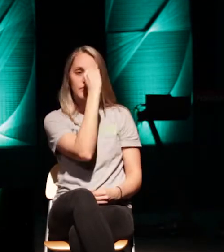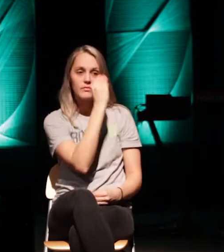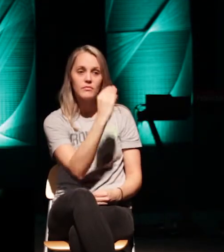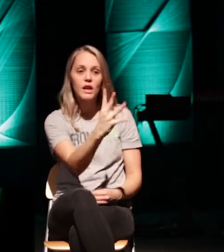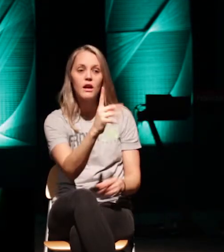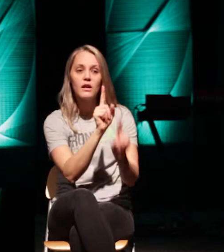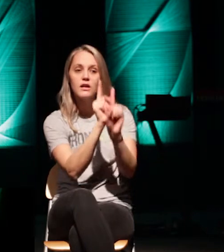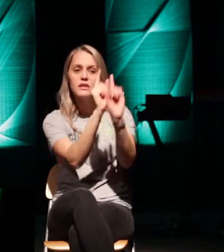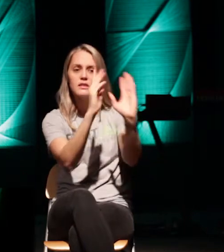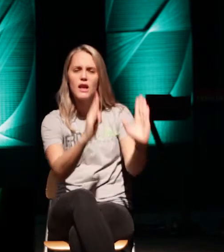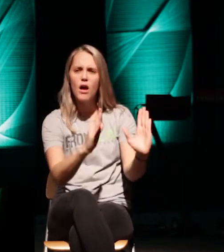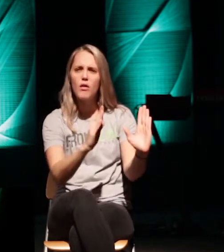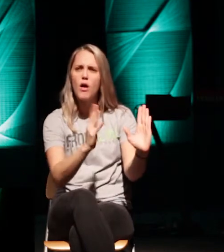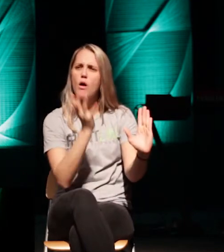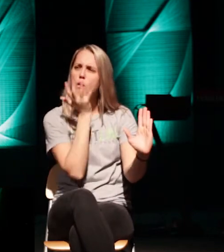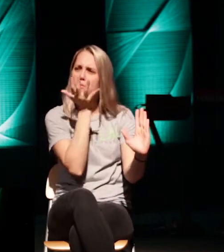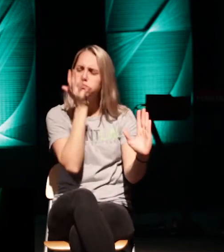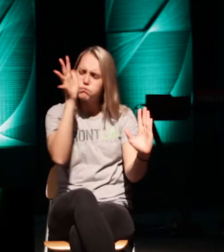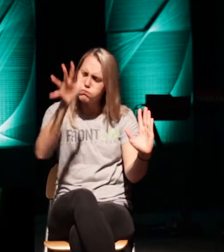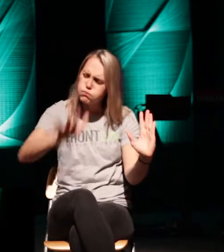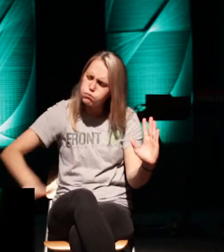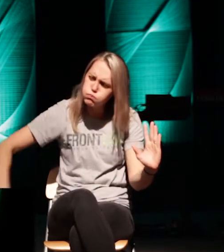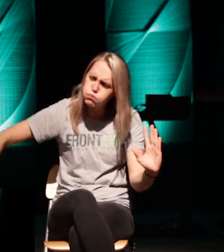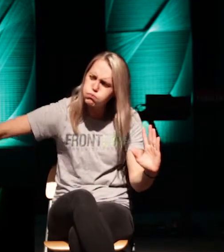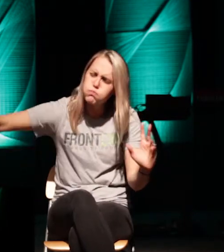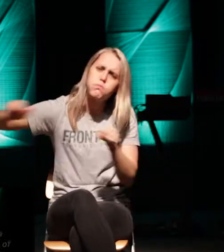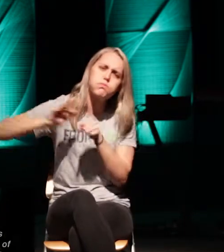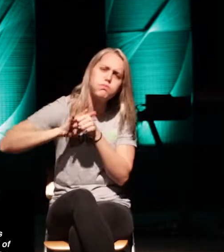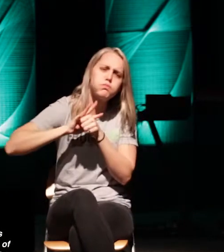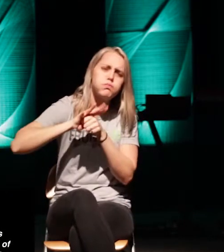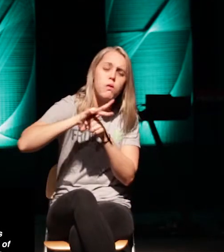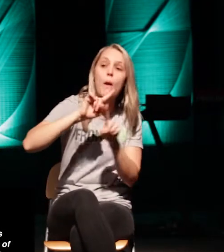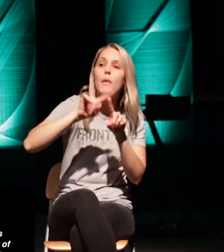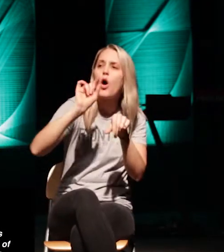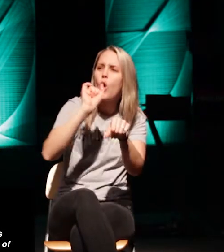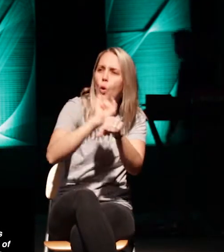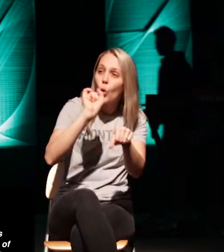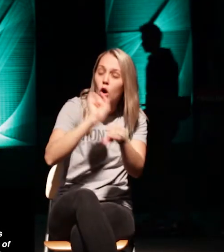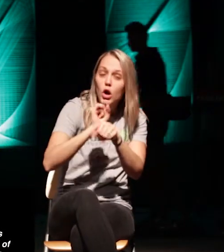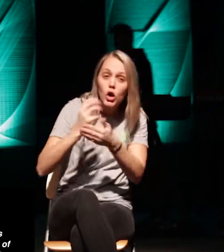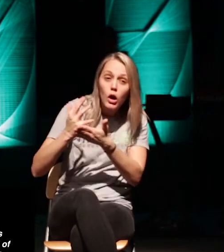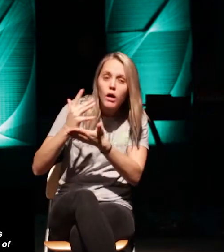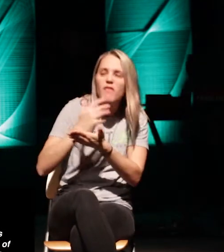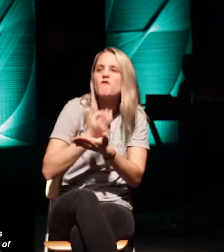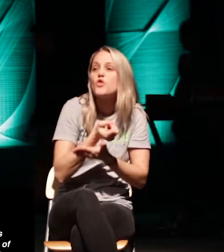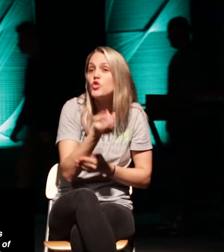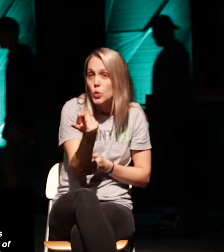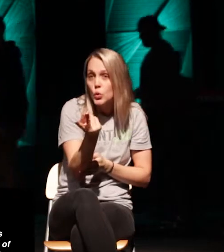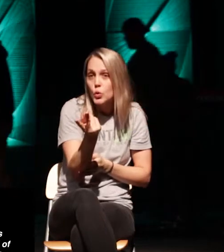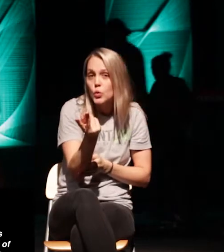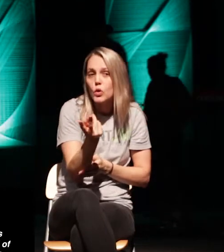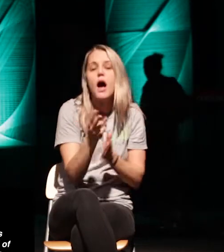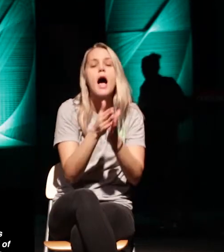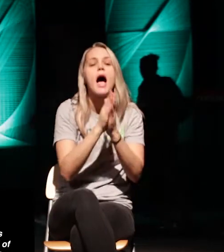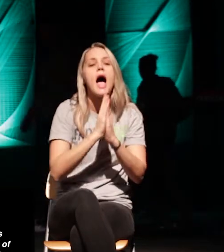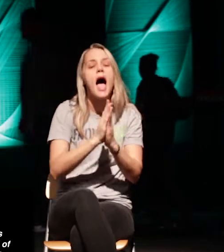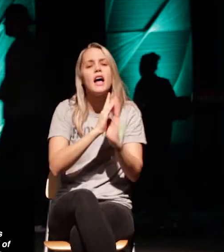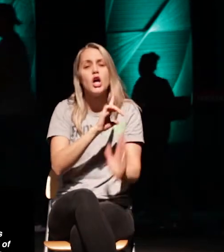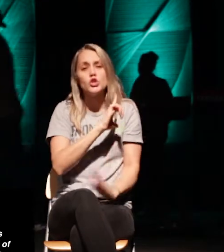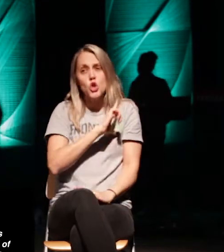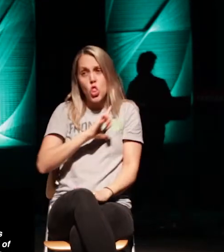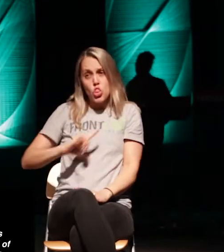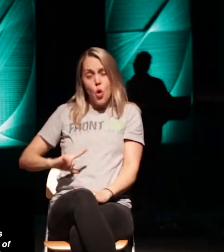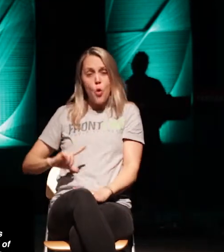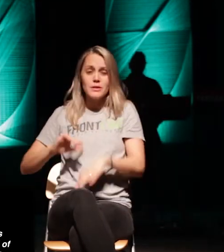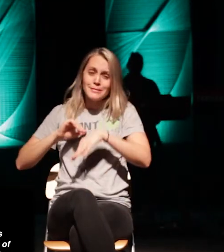is plentiful, but the workers are few. Ask the Lord of the harvest, therefore, to